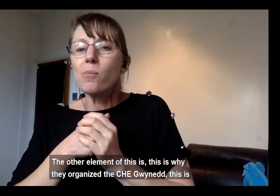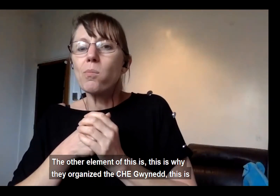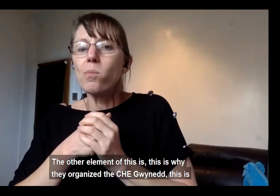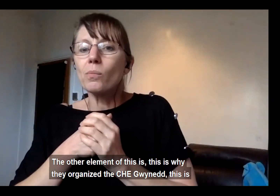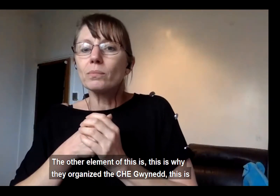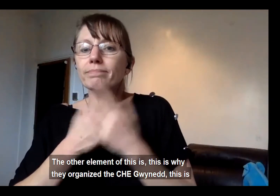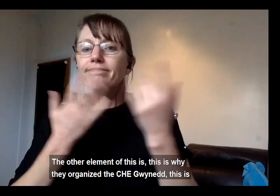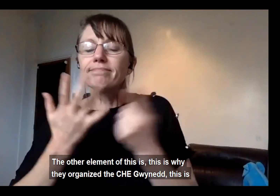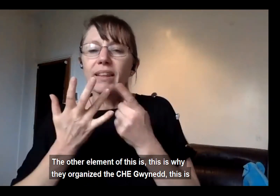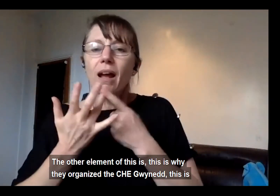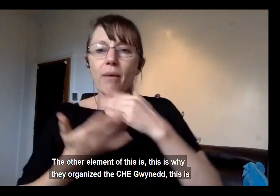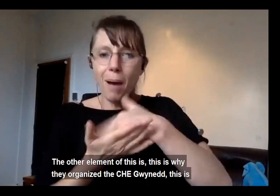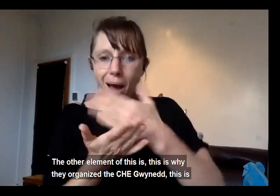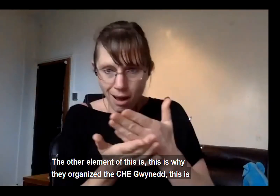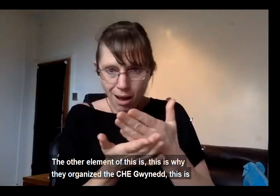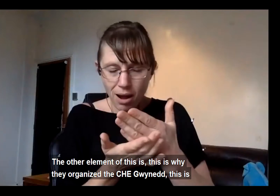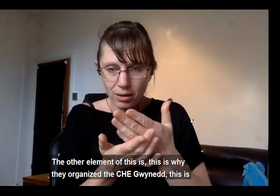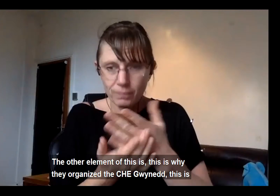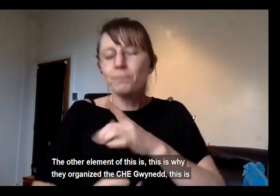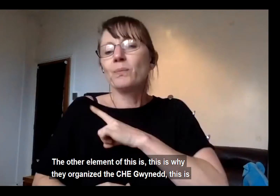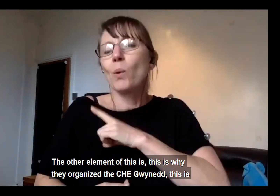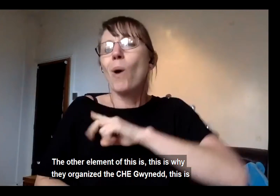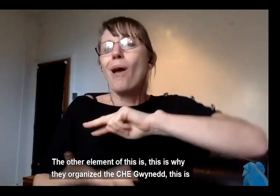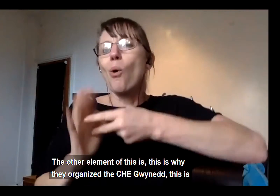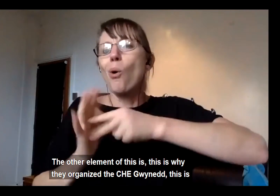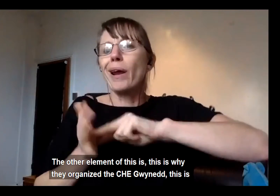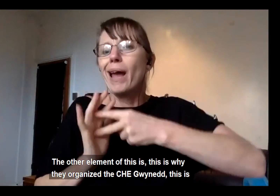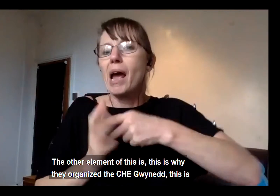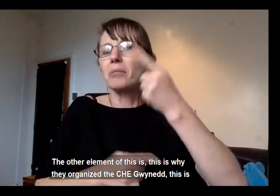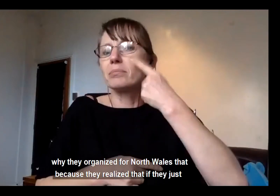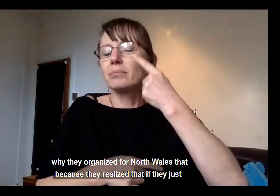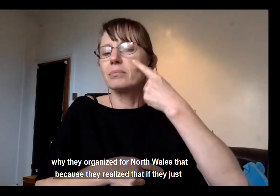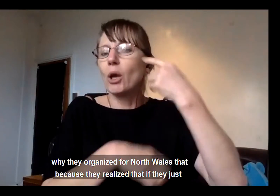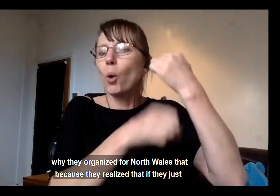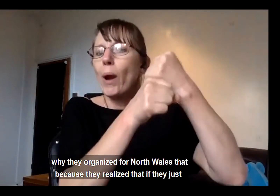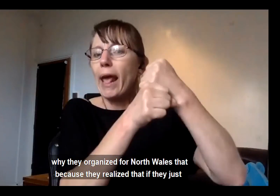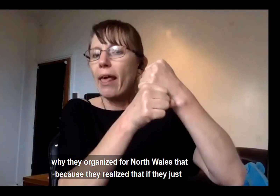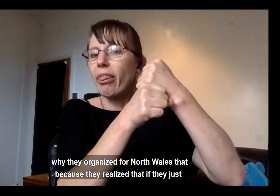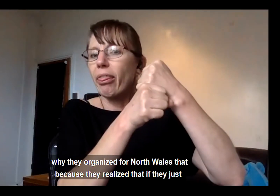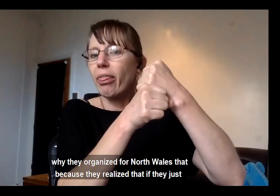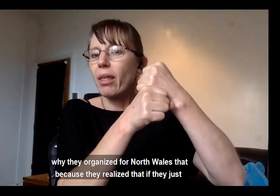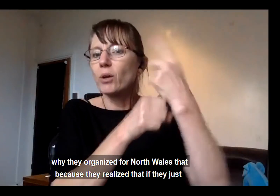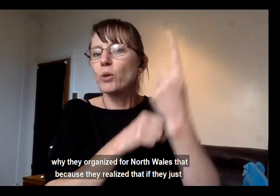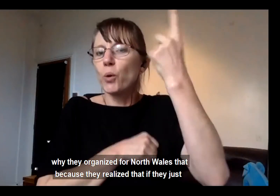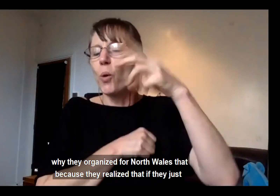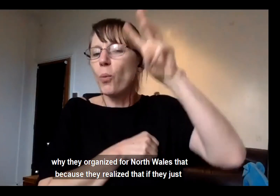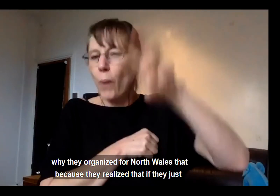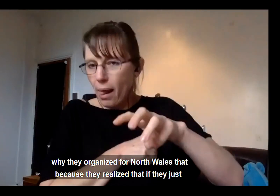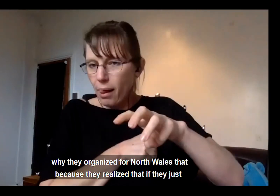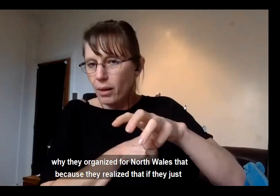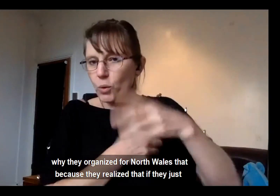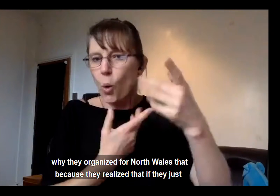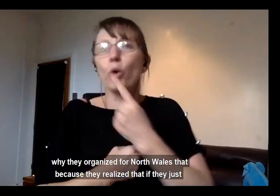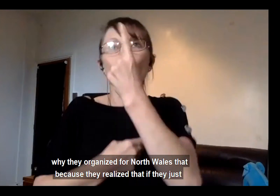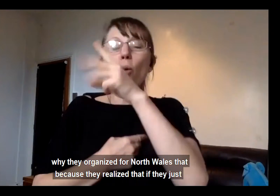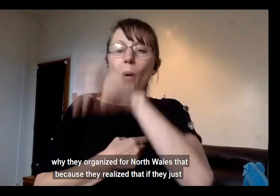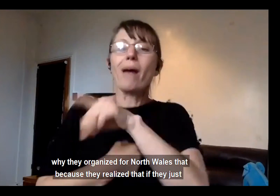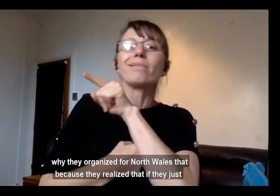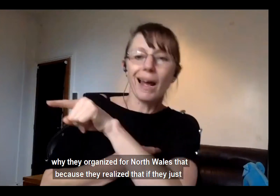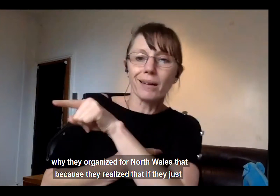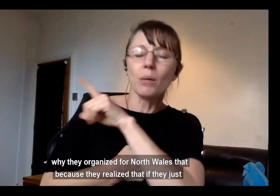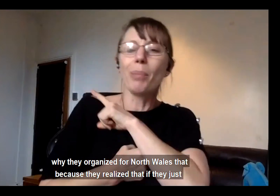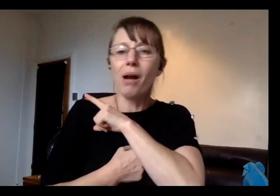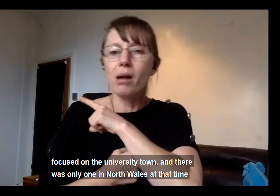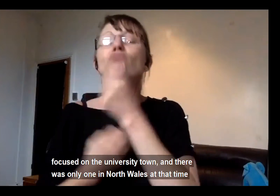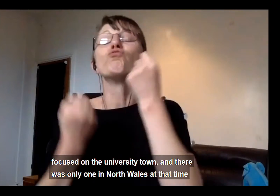the other element of this is why they organised as CHE Gwynedd. This is why they organised as North Wales this or North Wales that, because